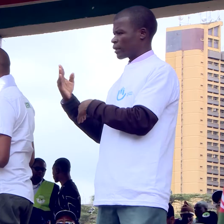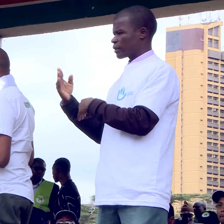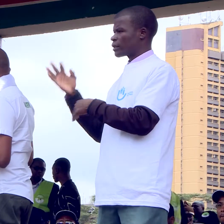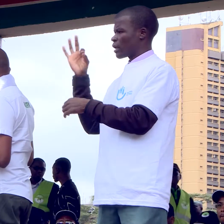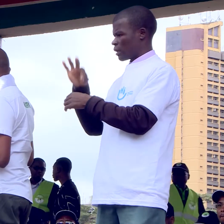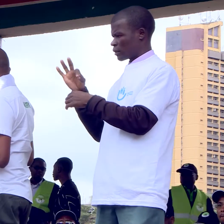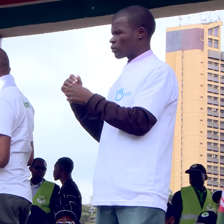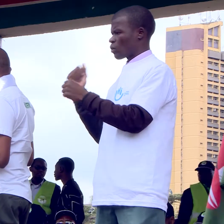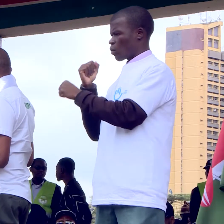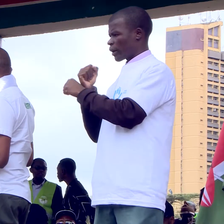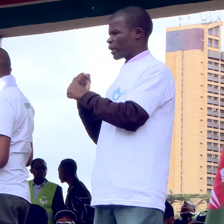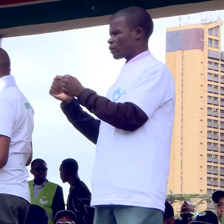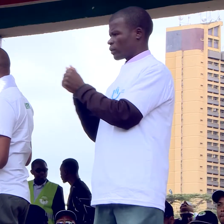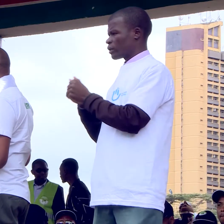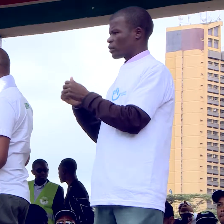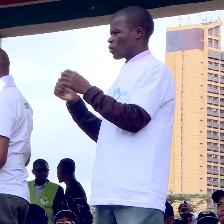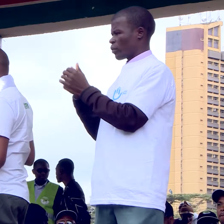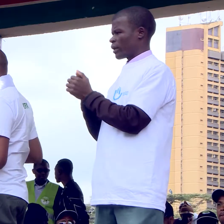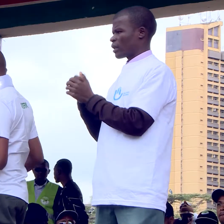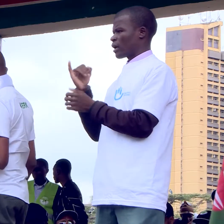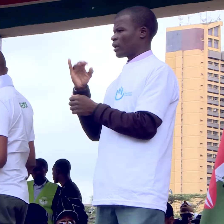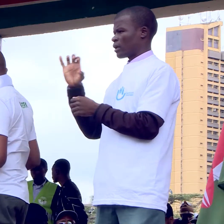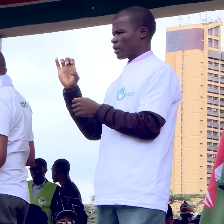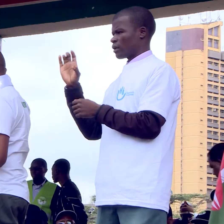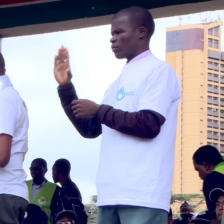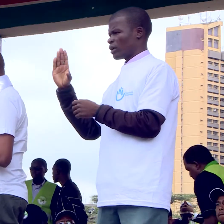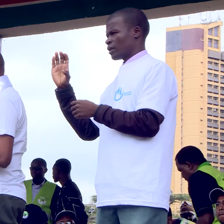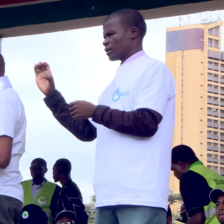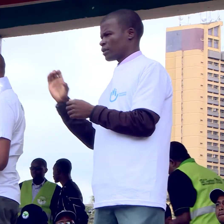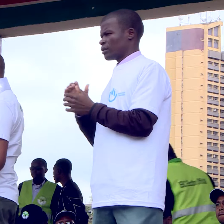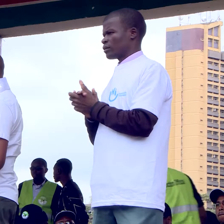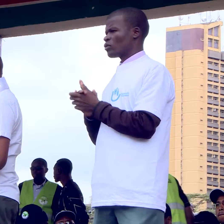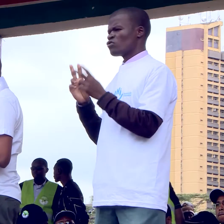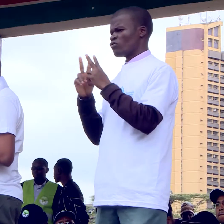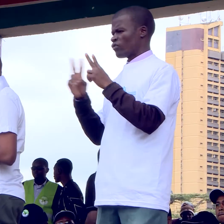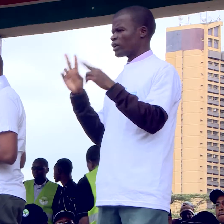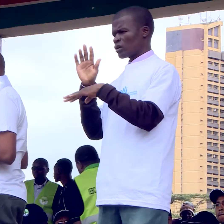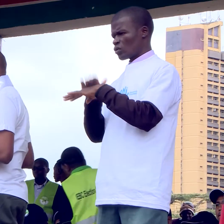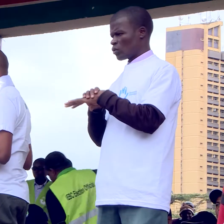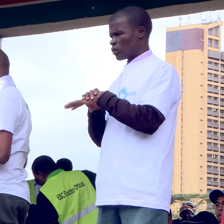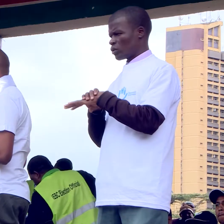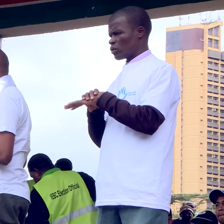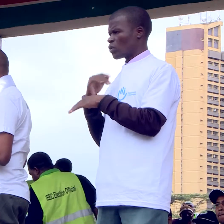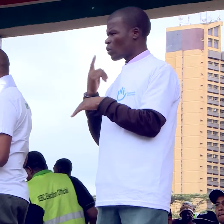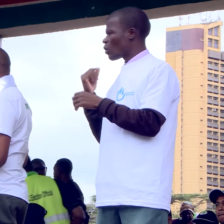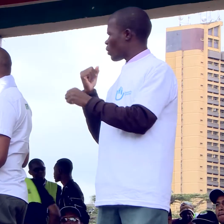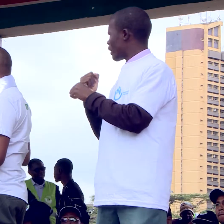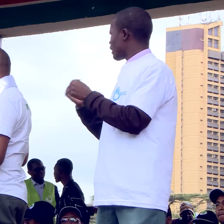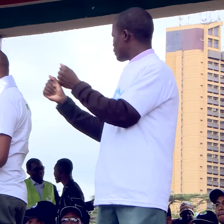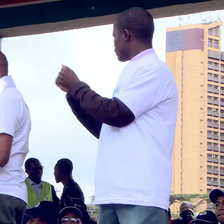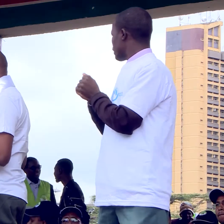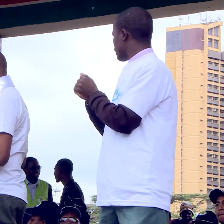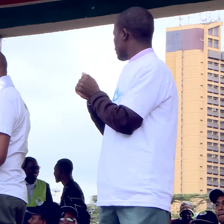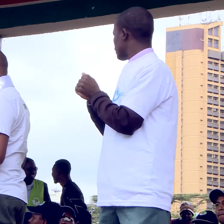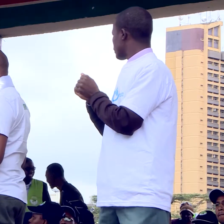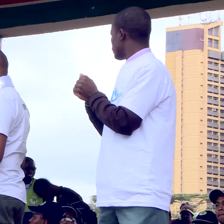together with IEBC. We have a very good partner, Jane, who we are working with, and on